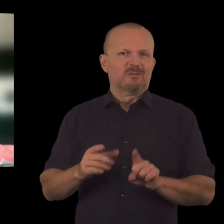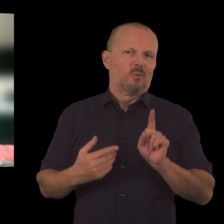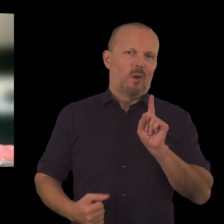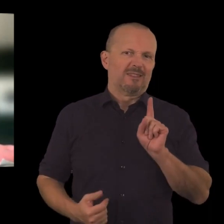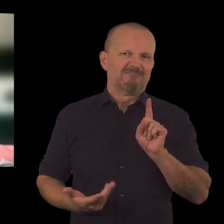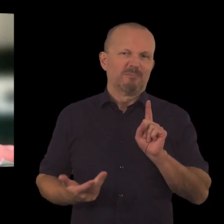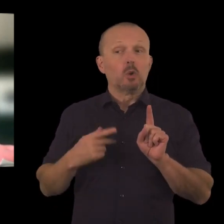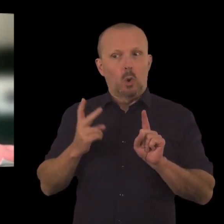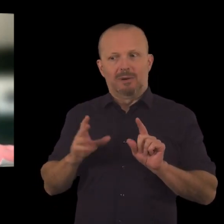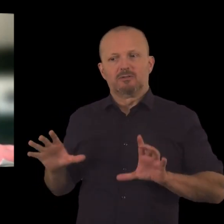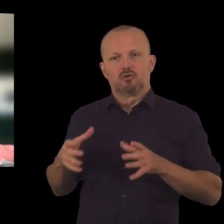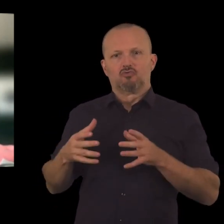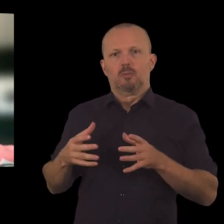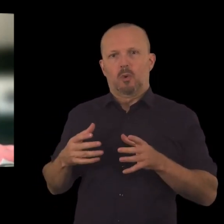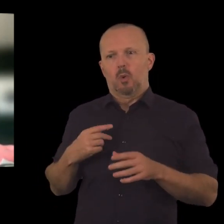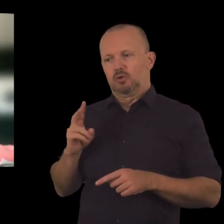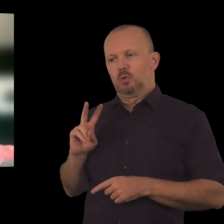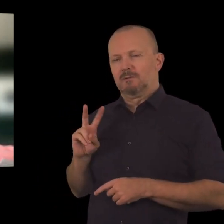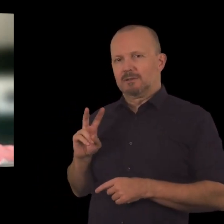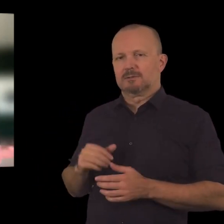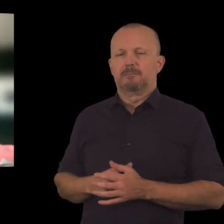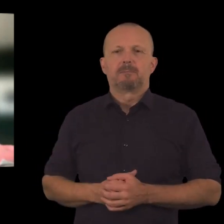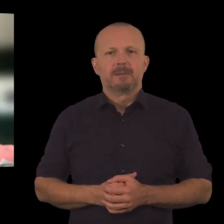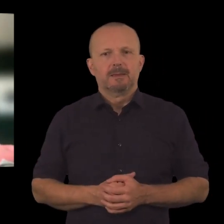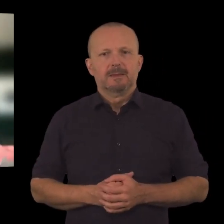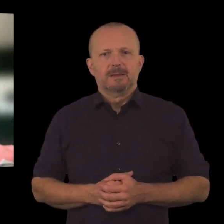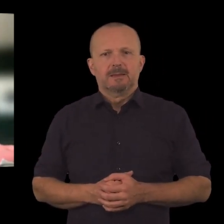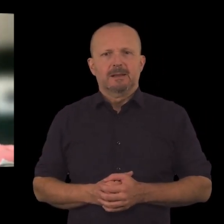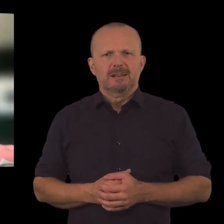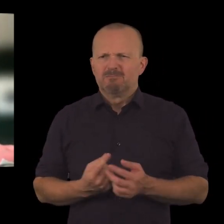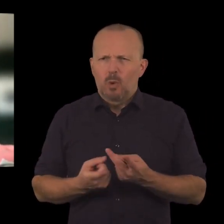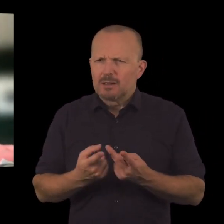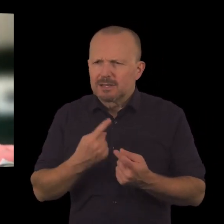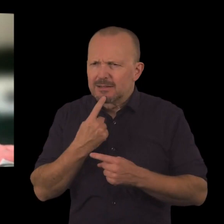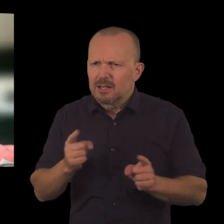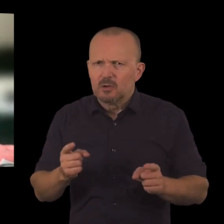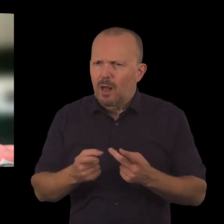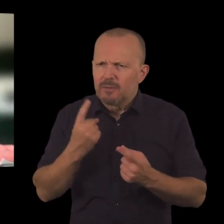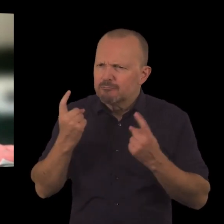to me blare on at the moment. Yeah.